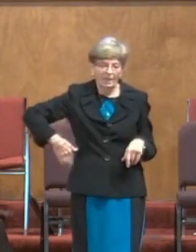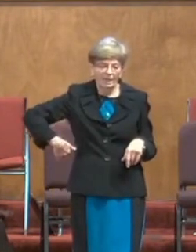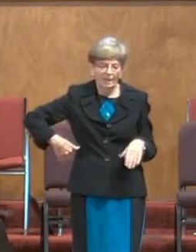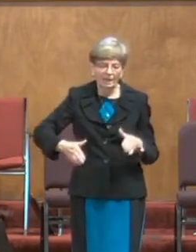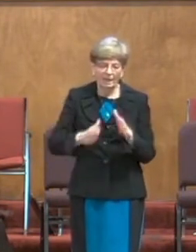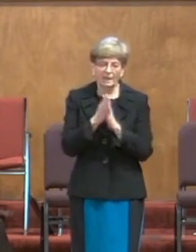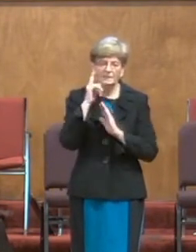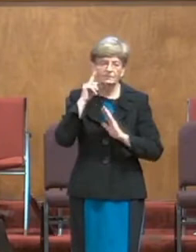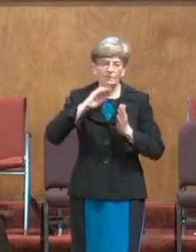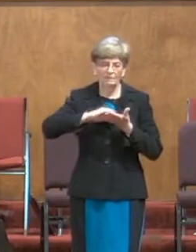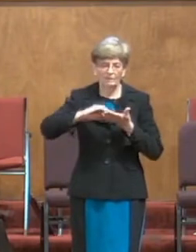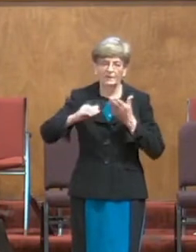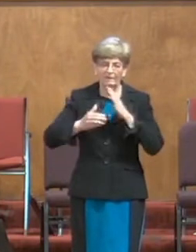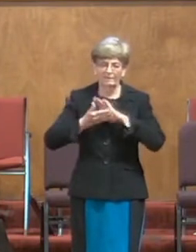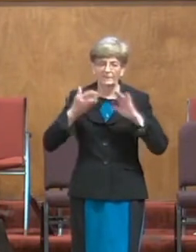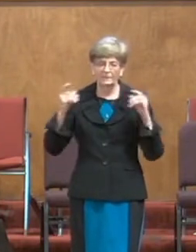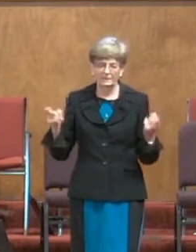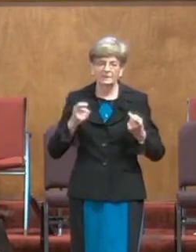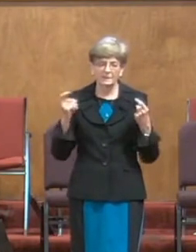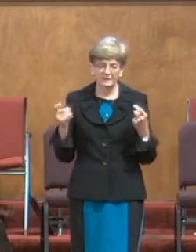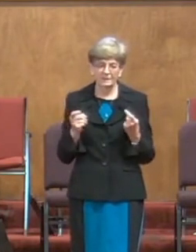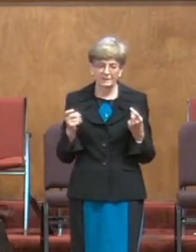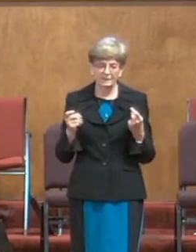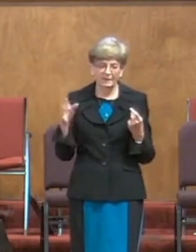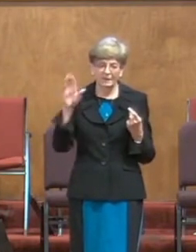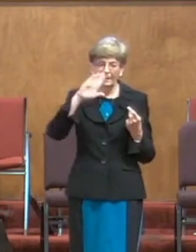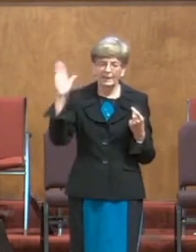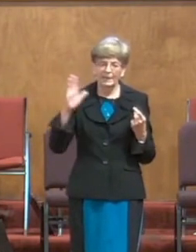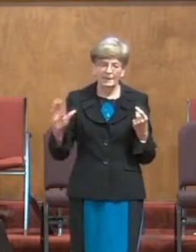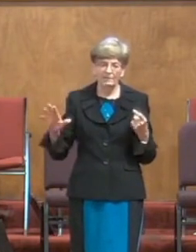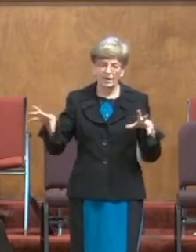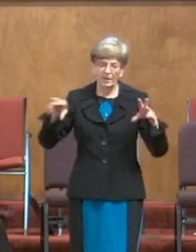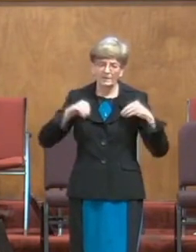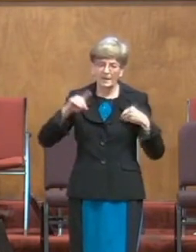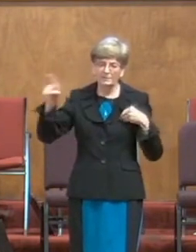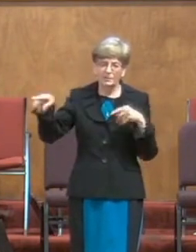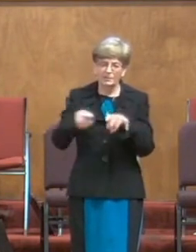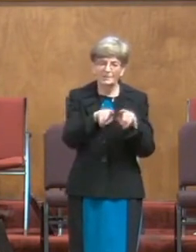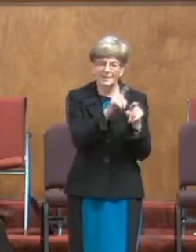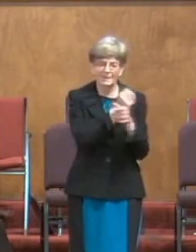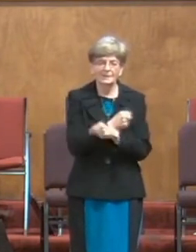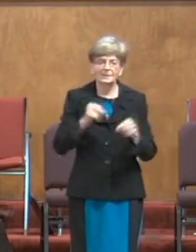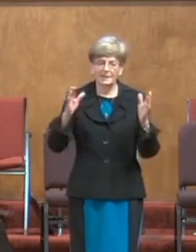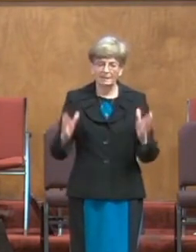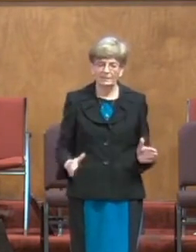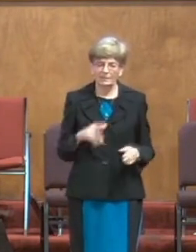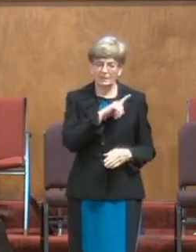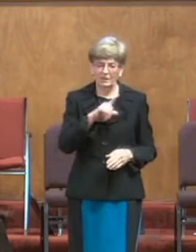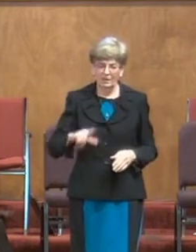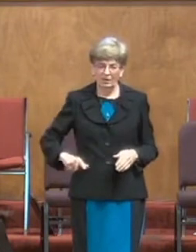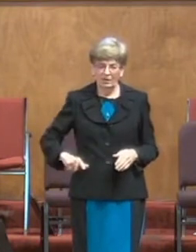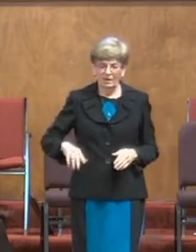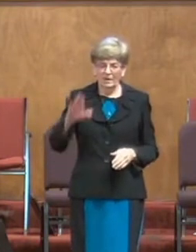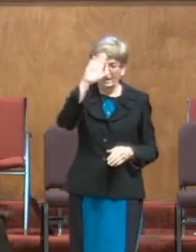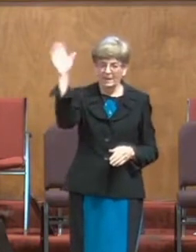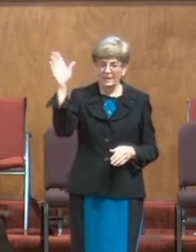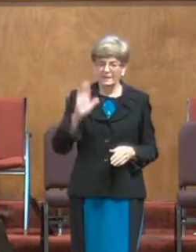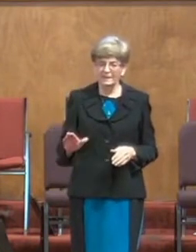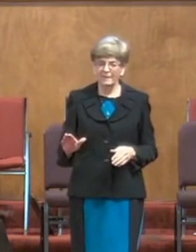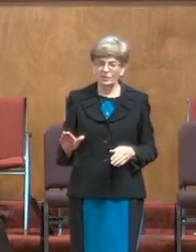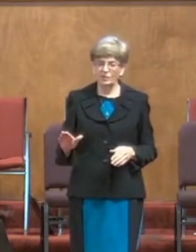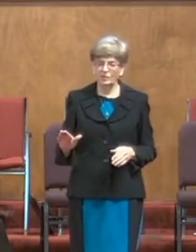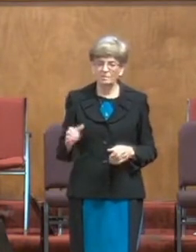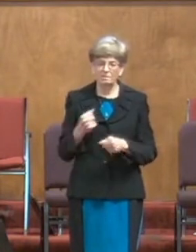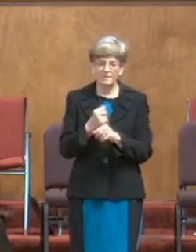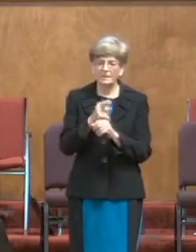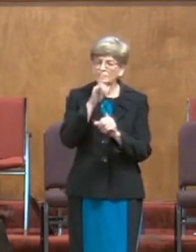them. They've never confessed you as Savior and Lord. They've never made that decision to follow you. Lord God,